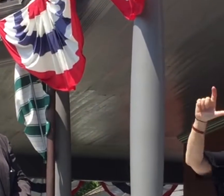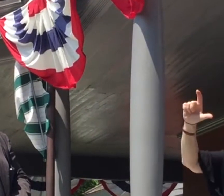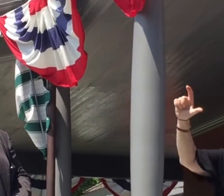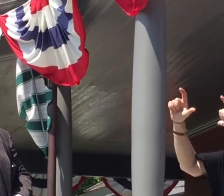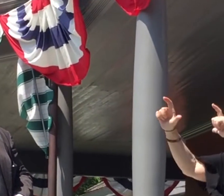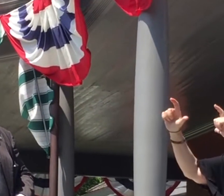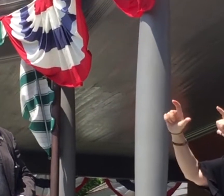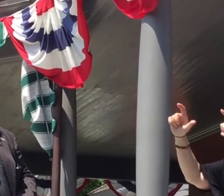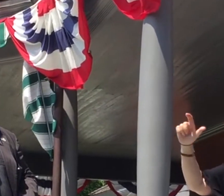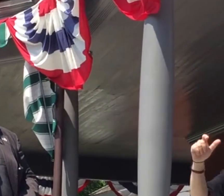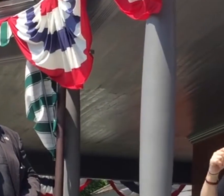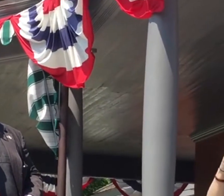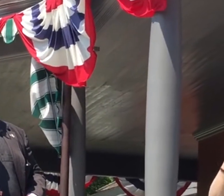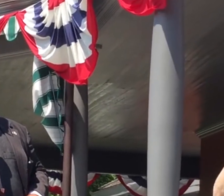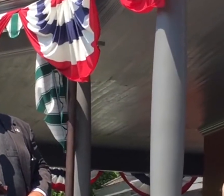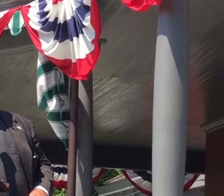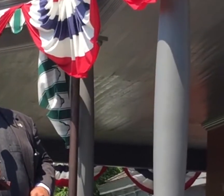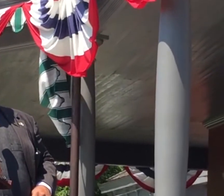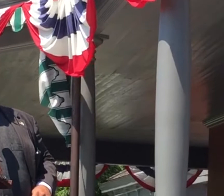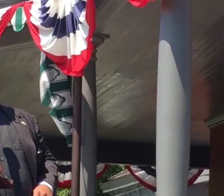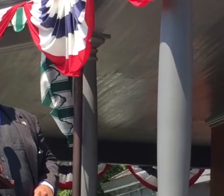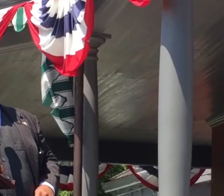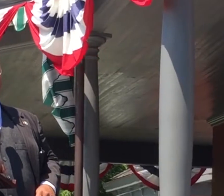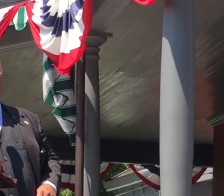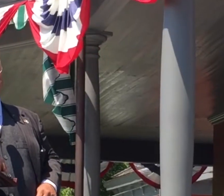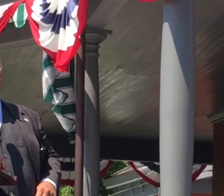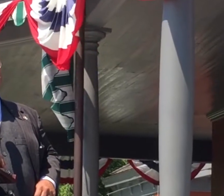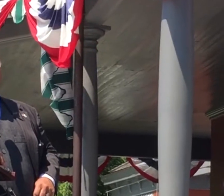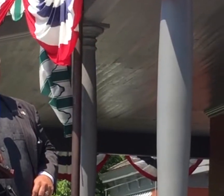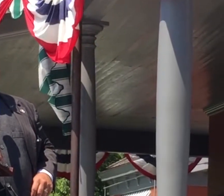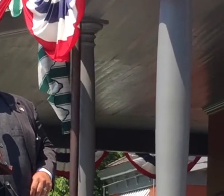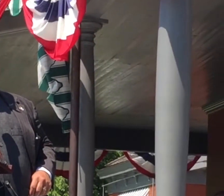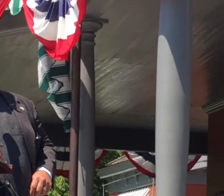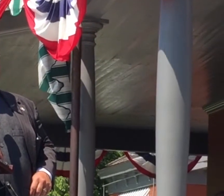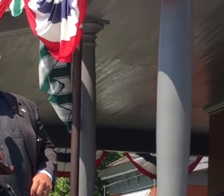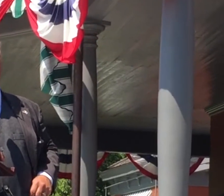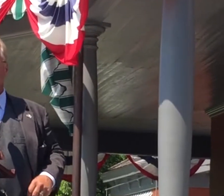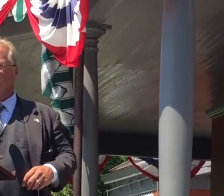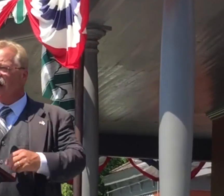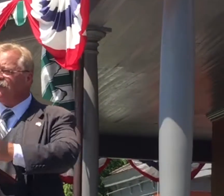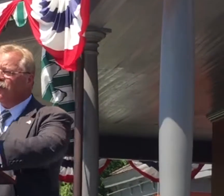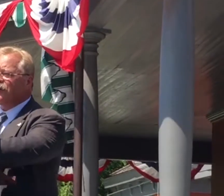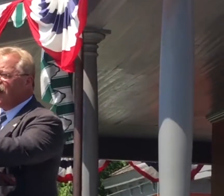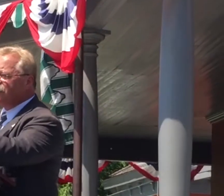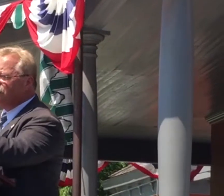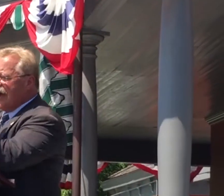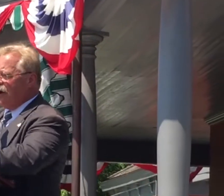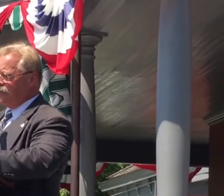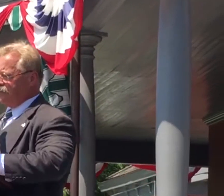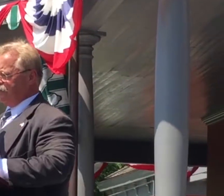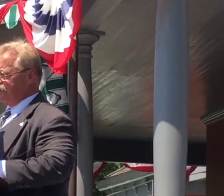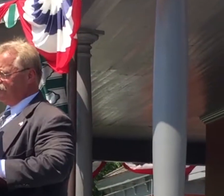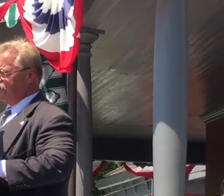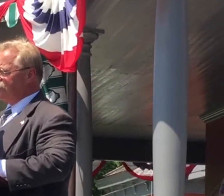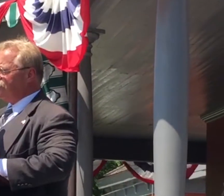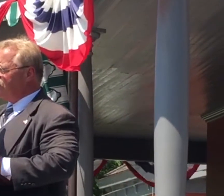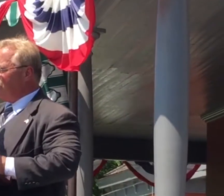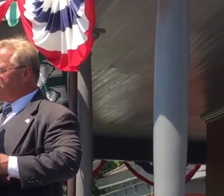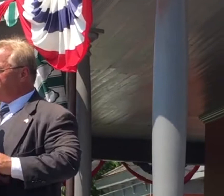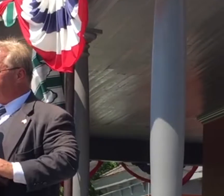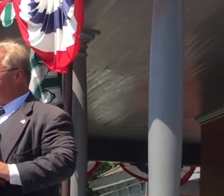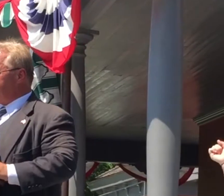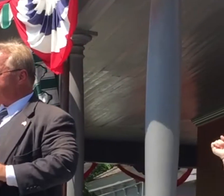the youngest amongst us knows that into each and every one of our lives, there will be hardship and tragedy and defeat. Life will knock you